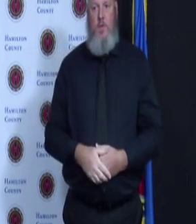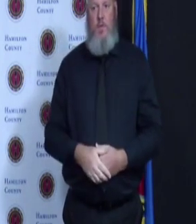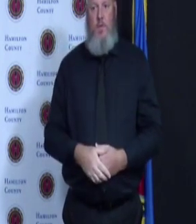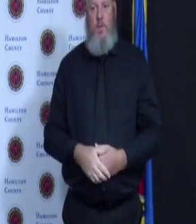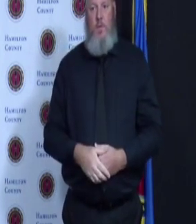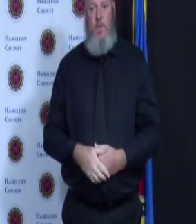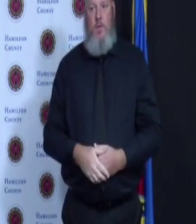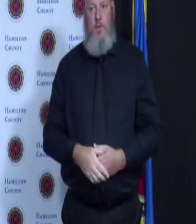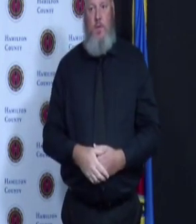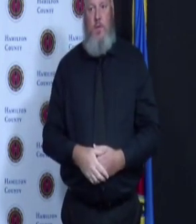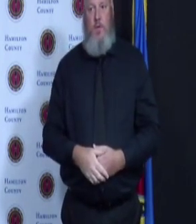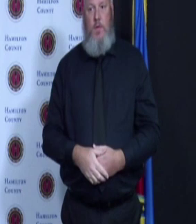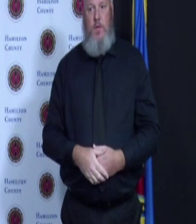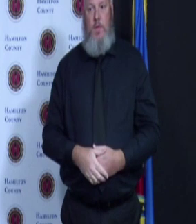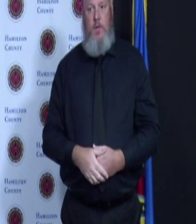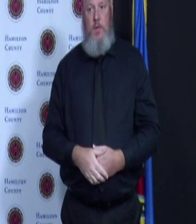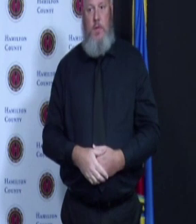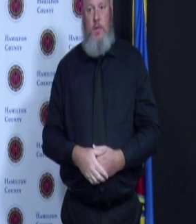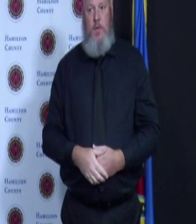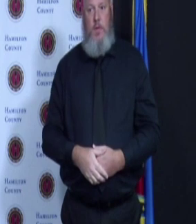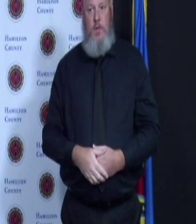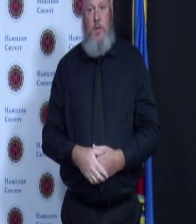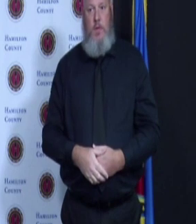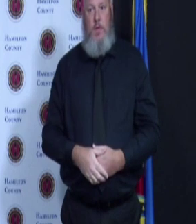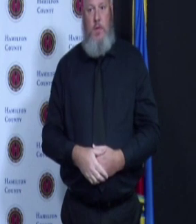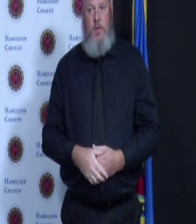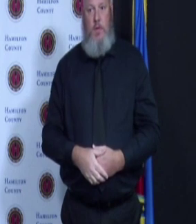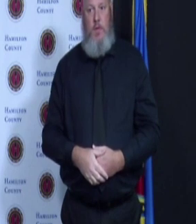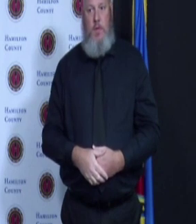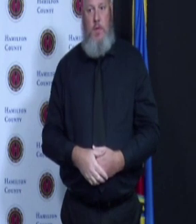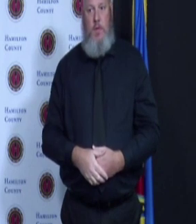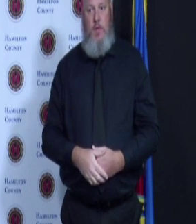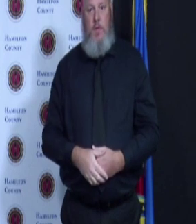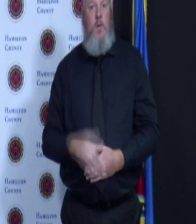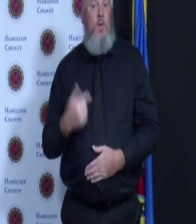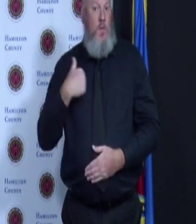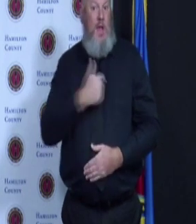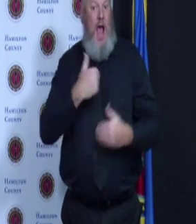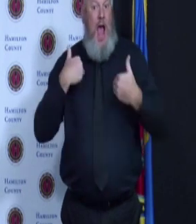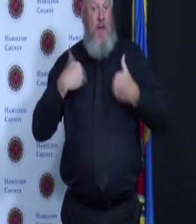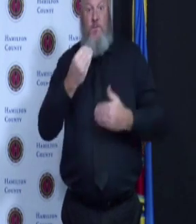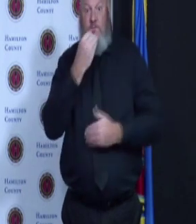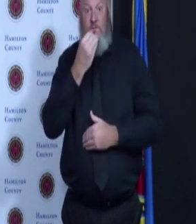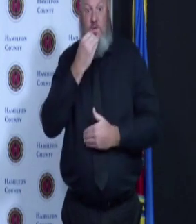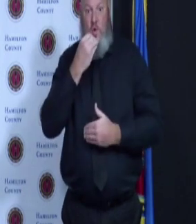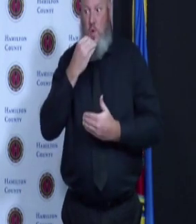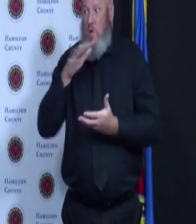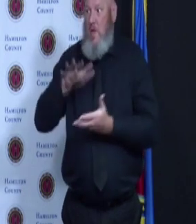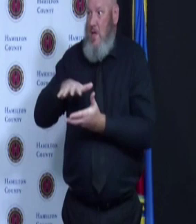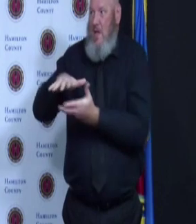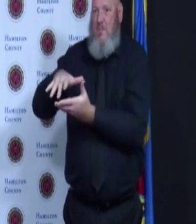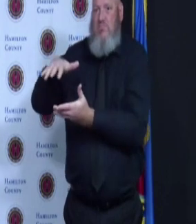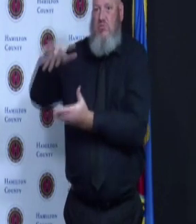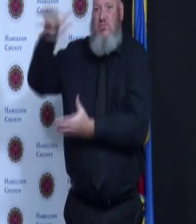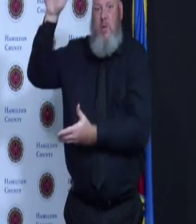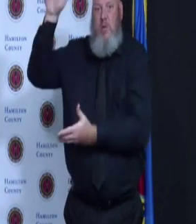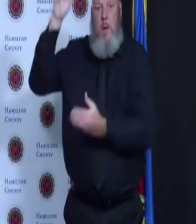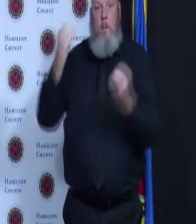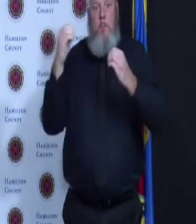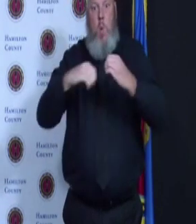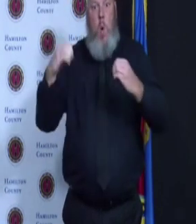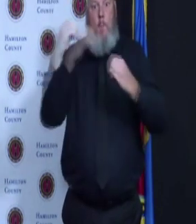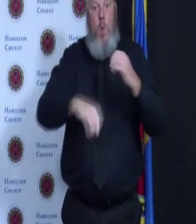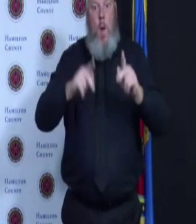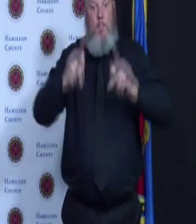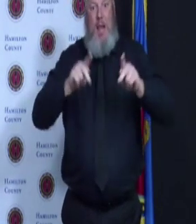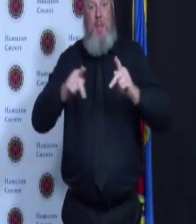applications. Remember, these are the employees that are also going out into the field to make sure that seniors and kids are safe in our community, and they're